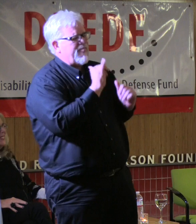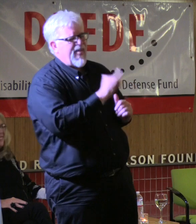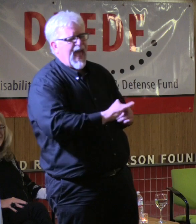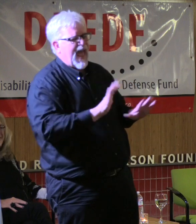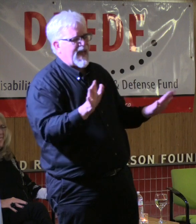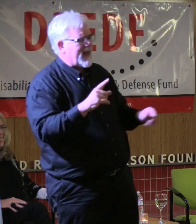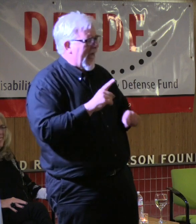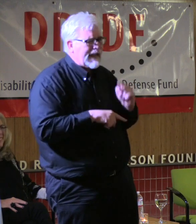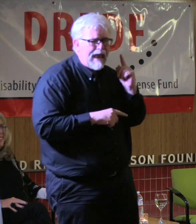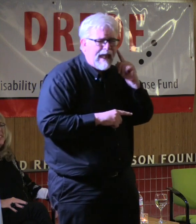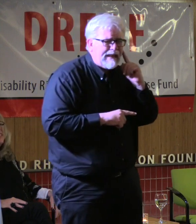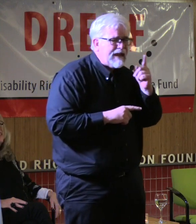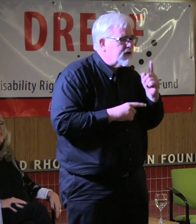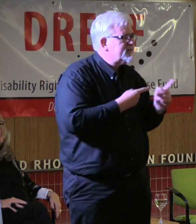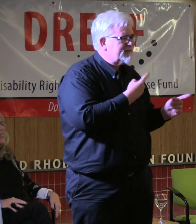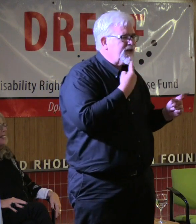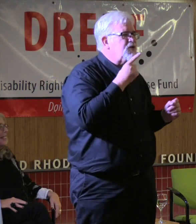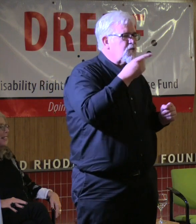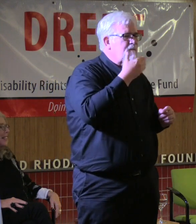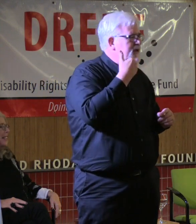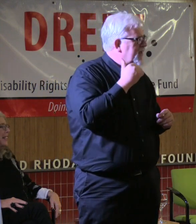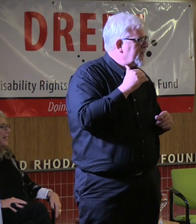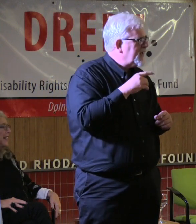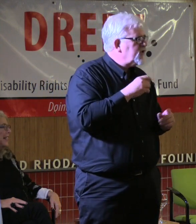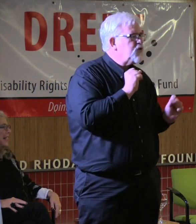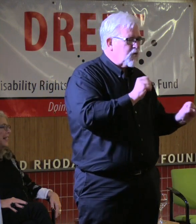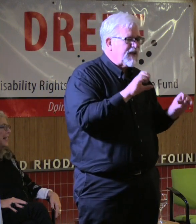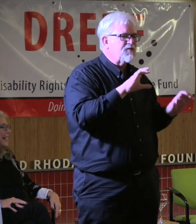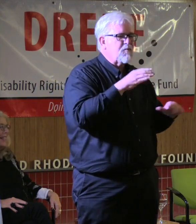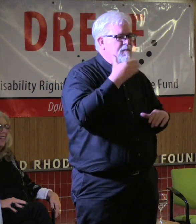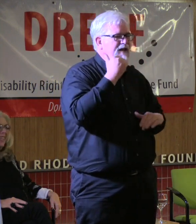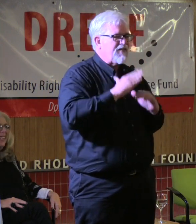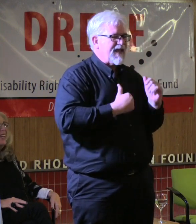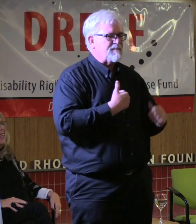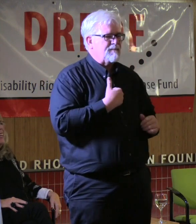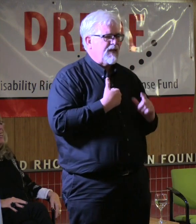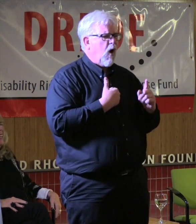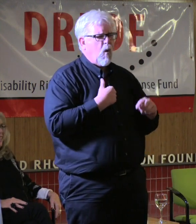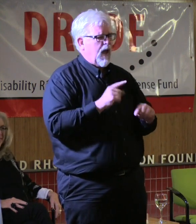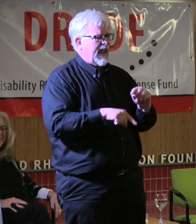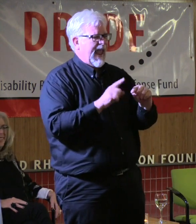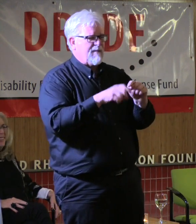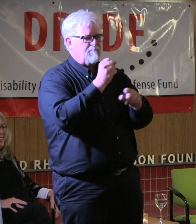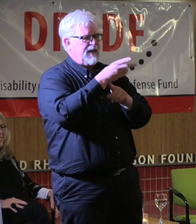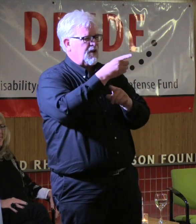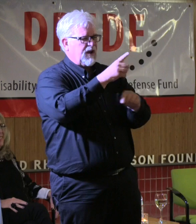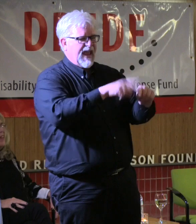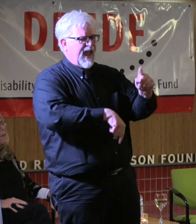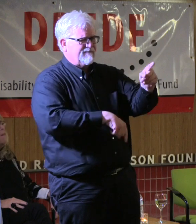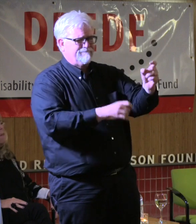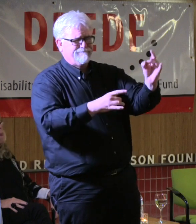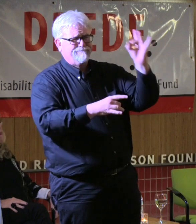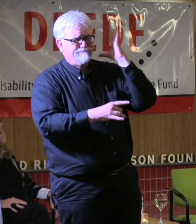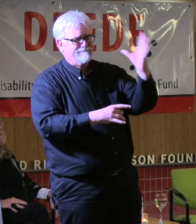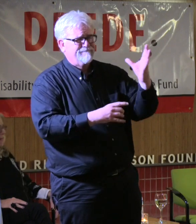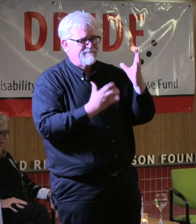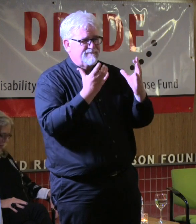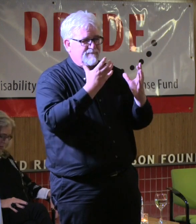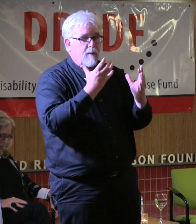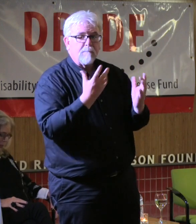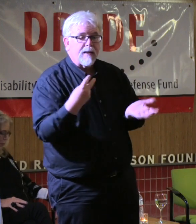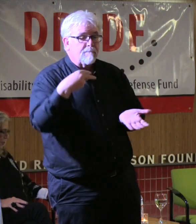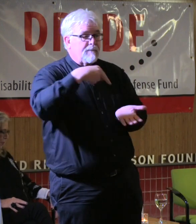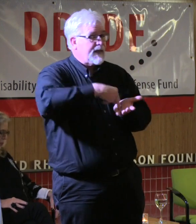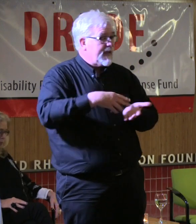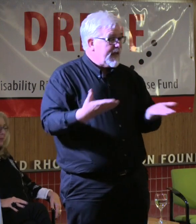I can't hear a thing. She said what? You can do better than that. No, I don't think I can do better than that. I don't. But being here at the